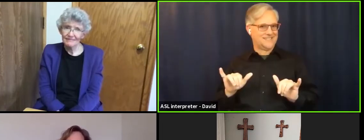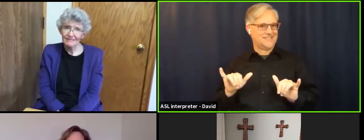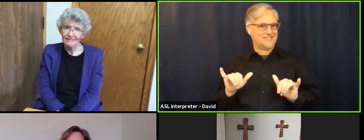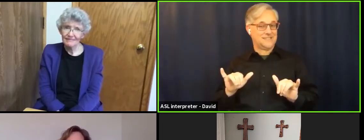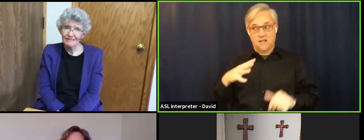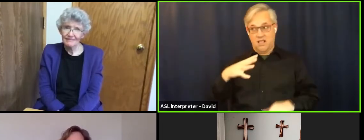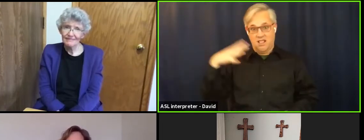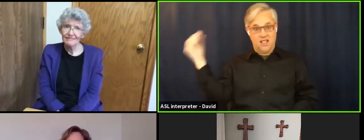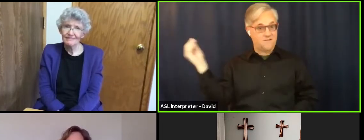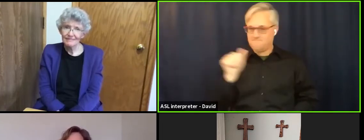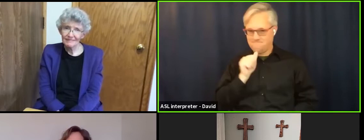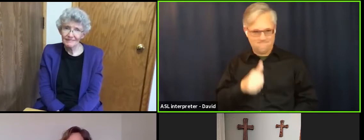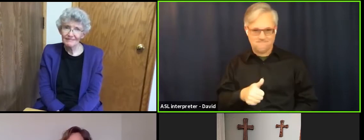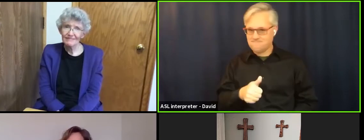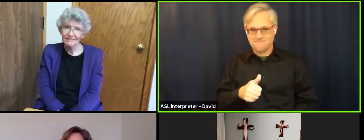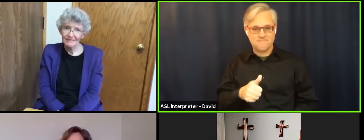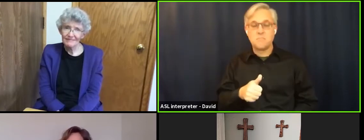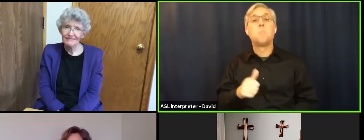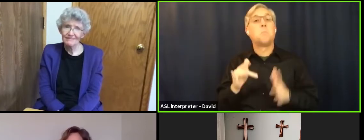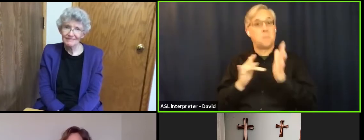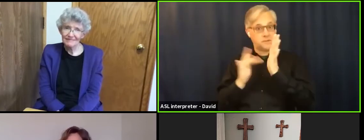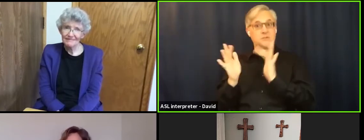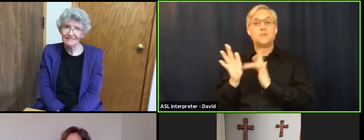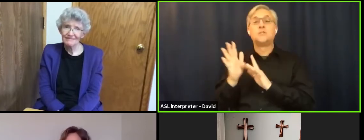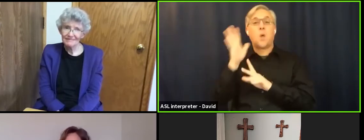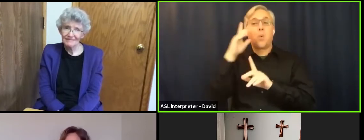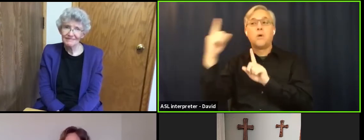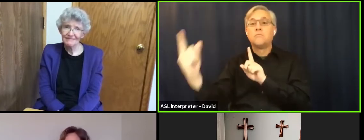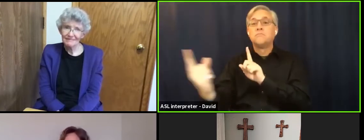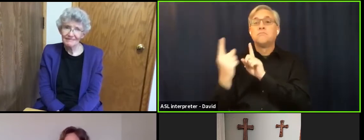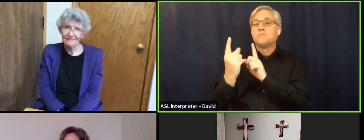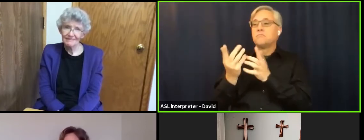but Jesus leaves.